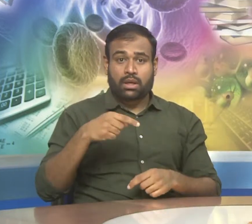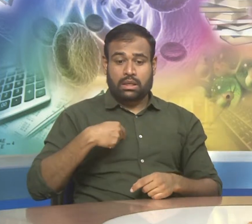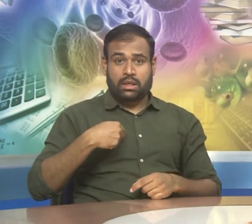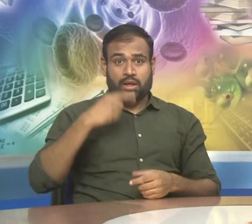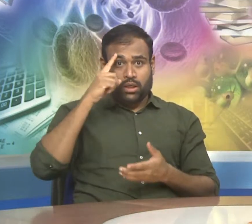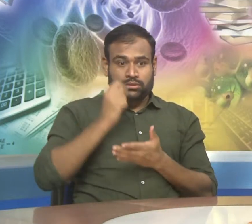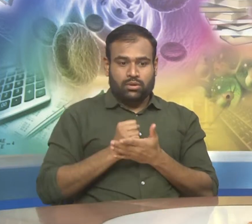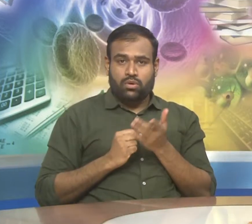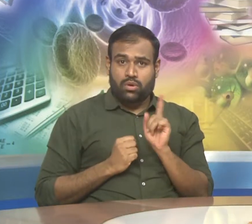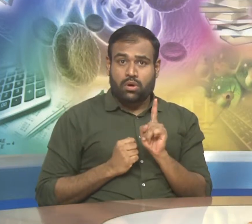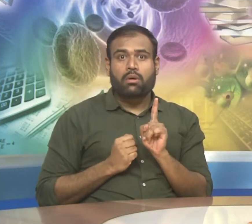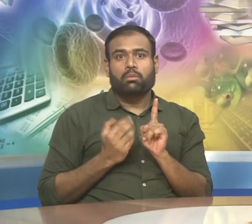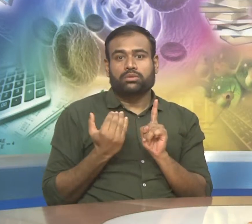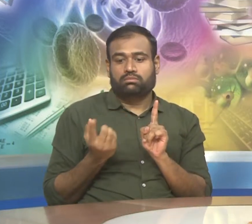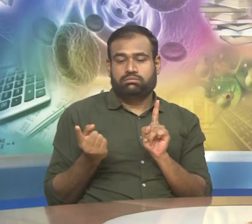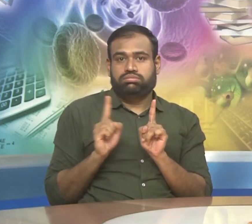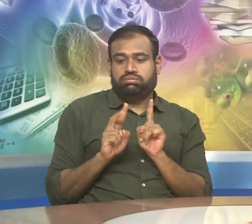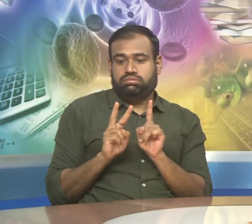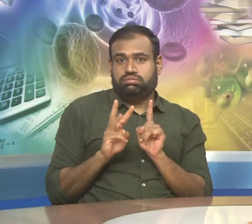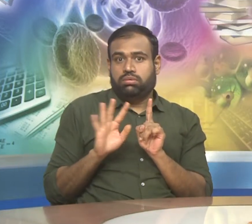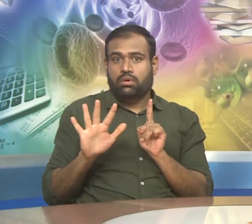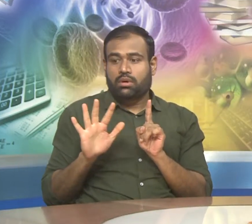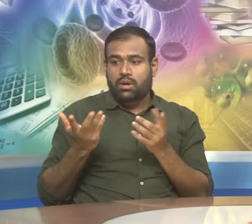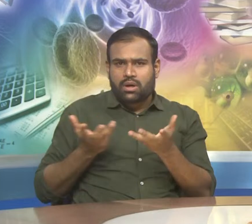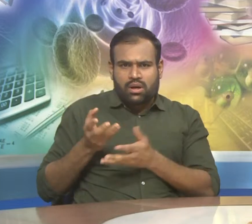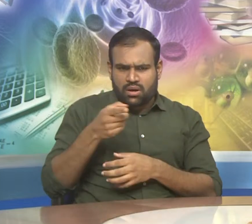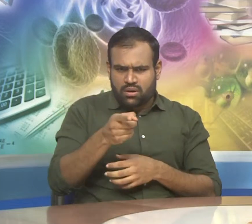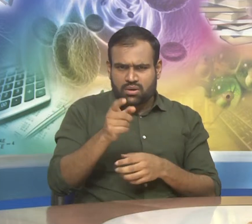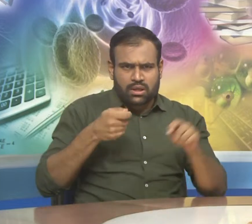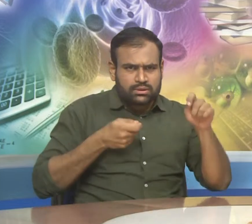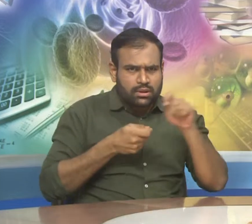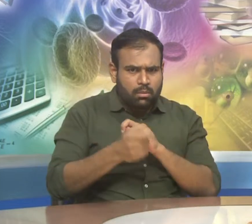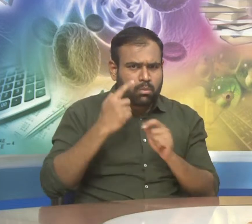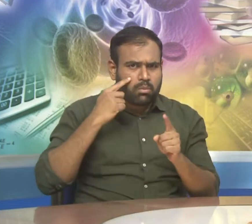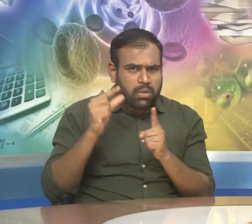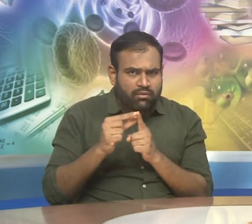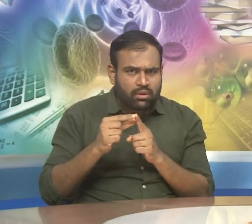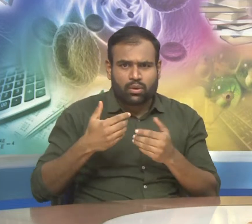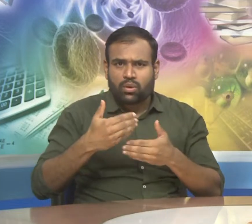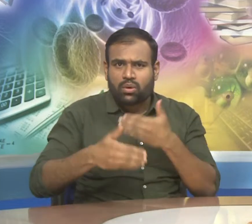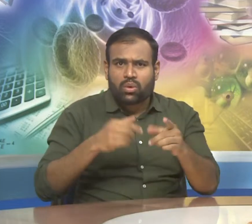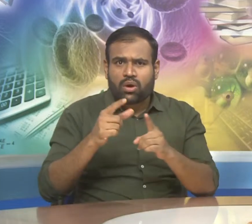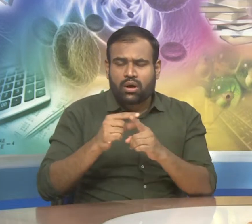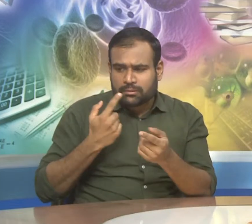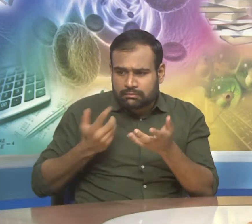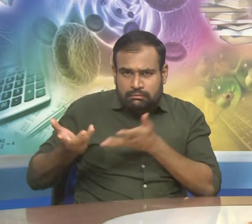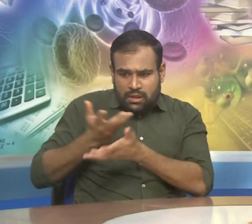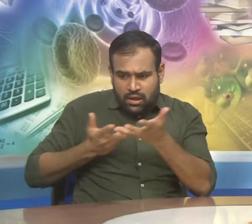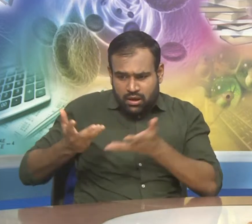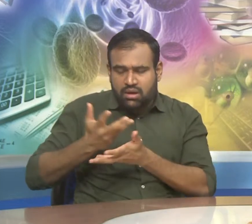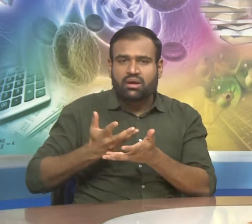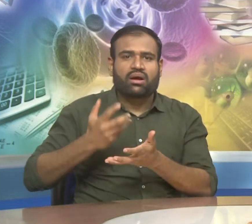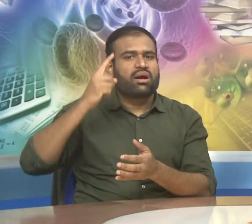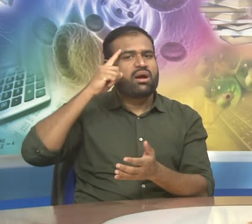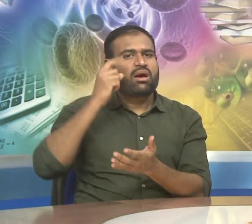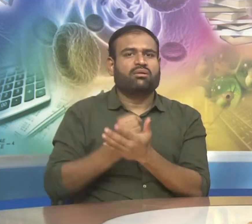uses that information to determine guilt. A judge presides over the case and ensure a